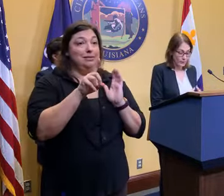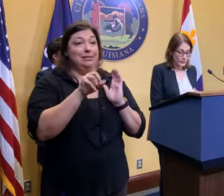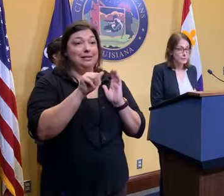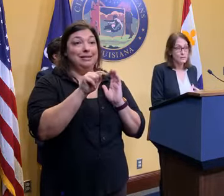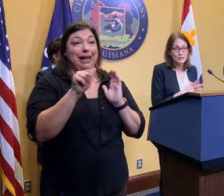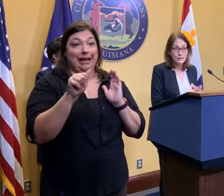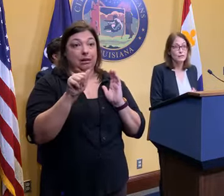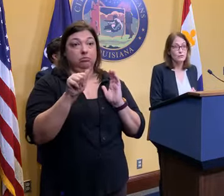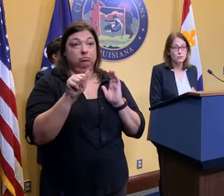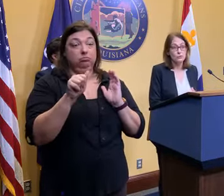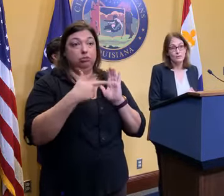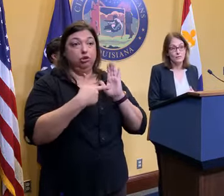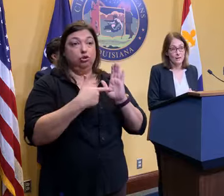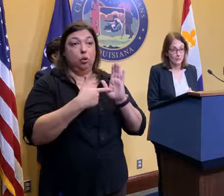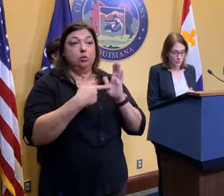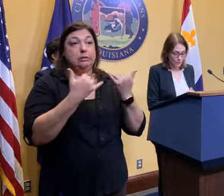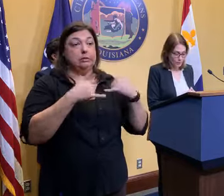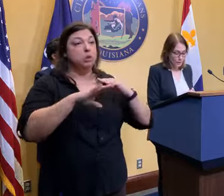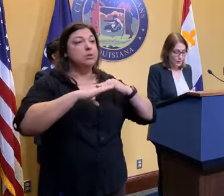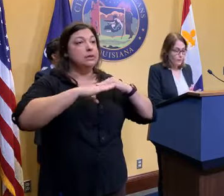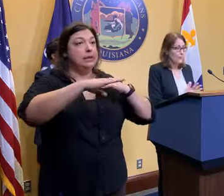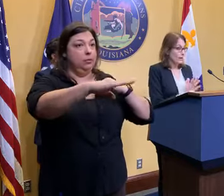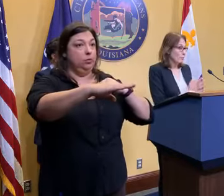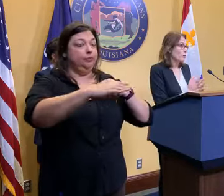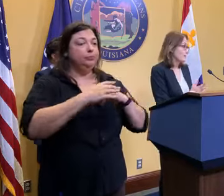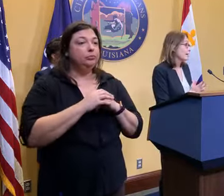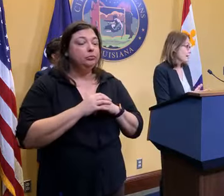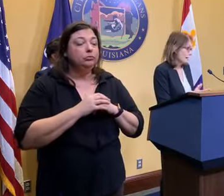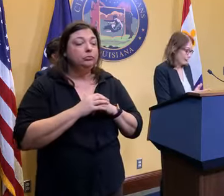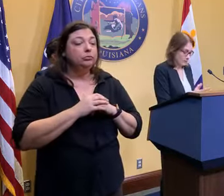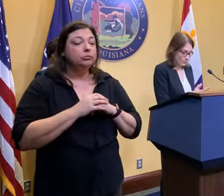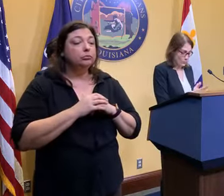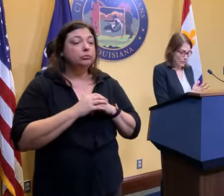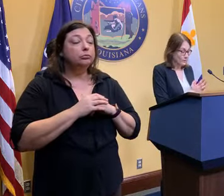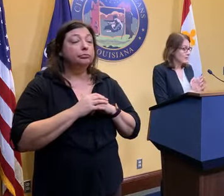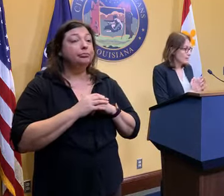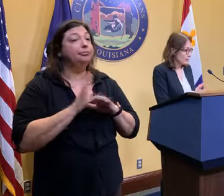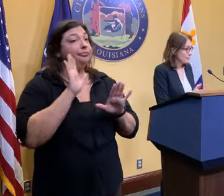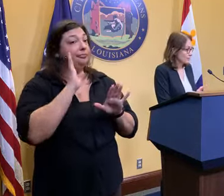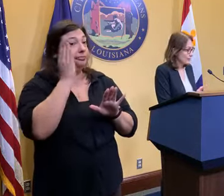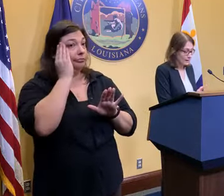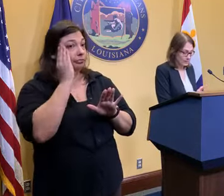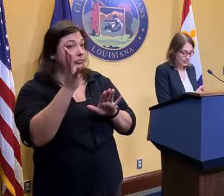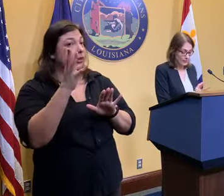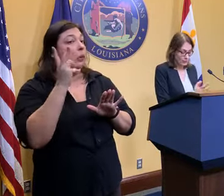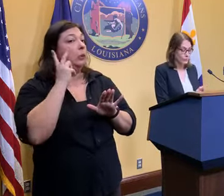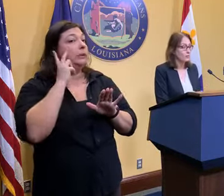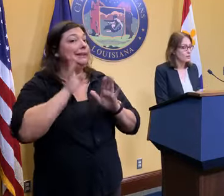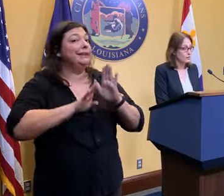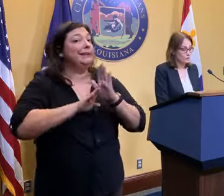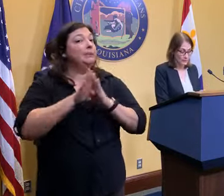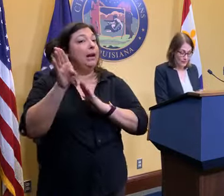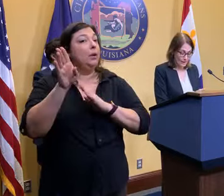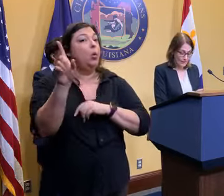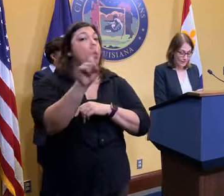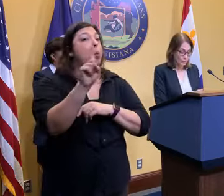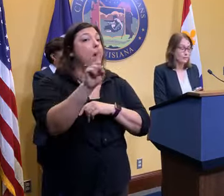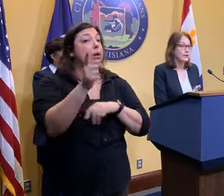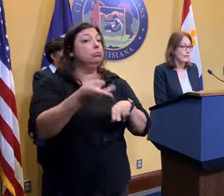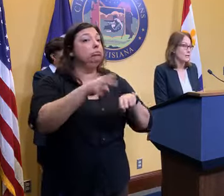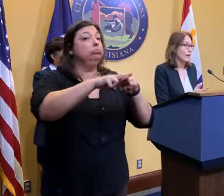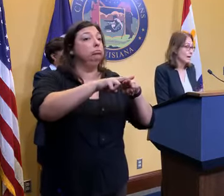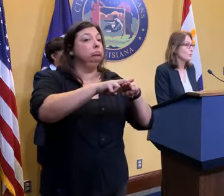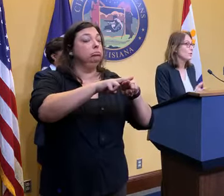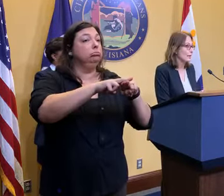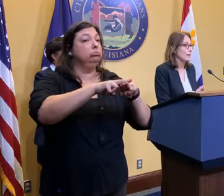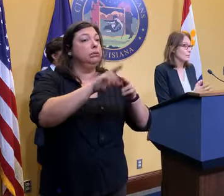in Orleans continue to be stable. But I will say, we are seeing a spike in university student cases